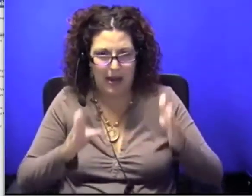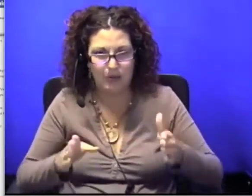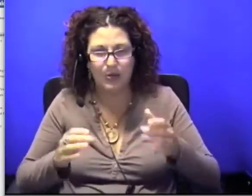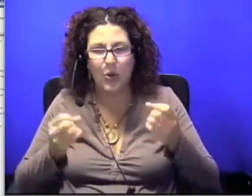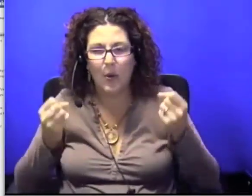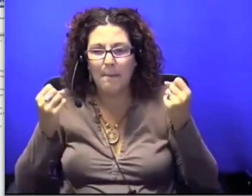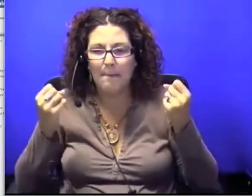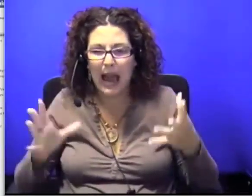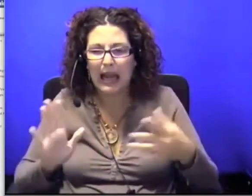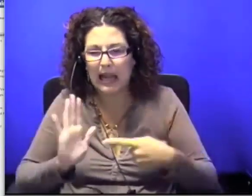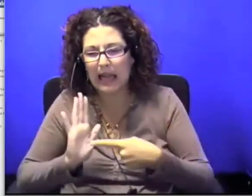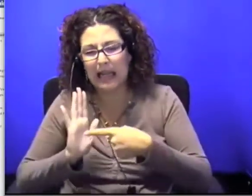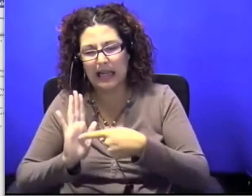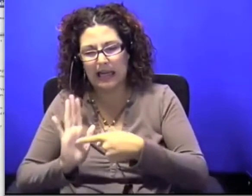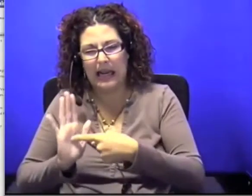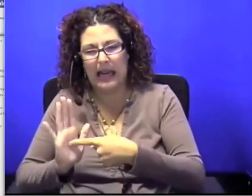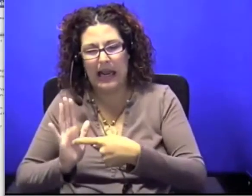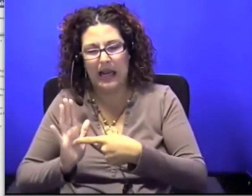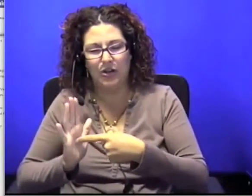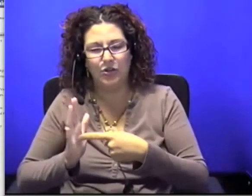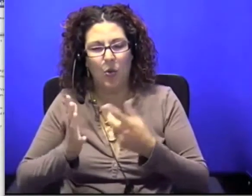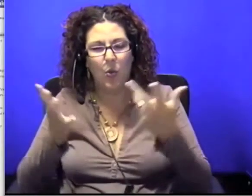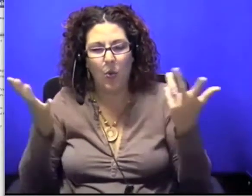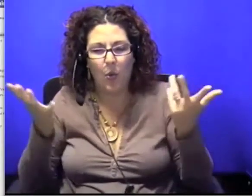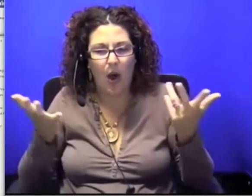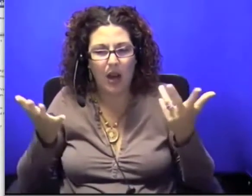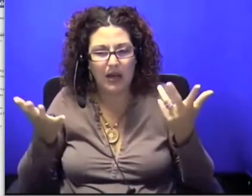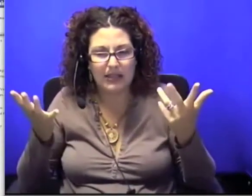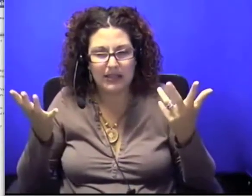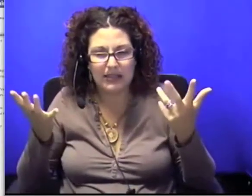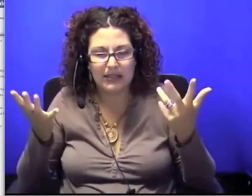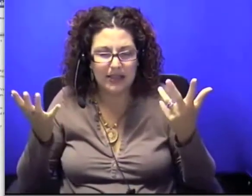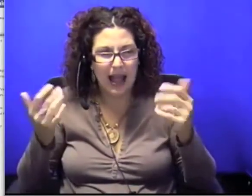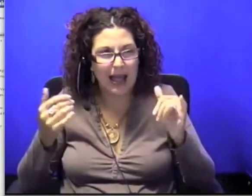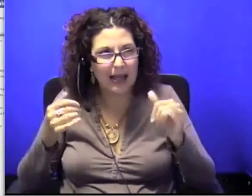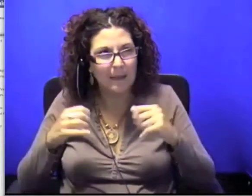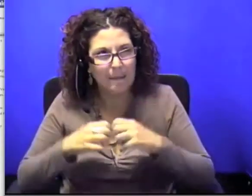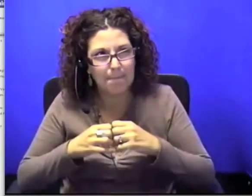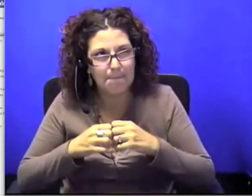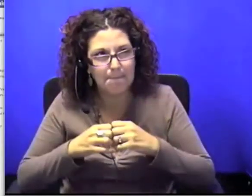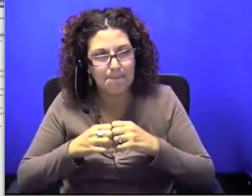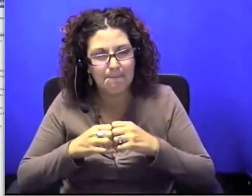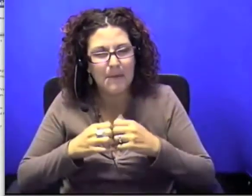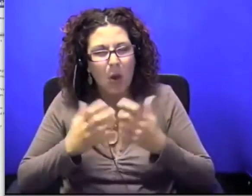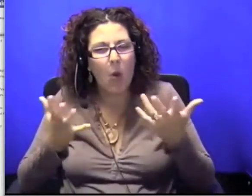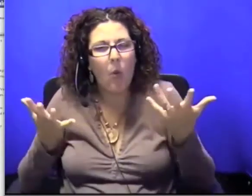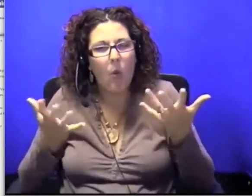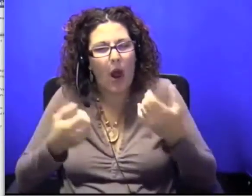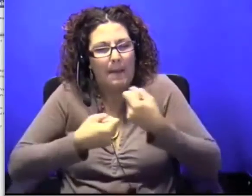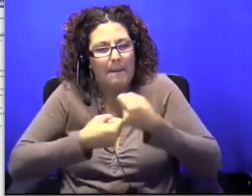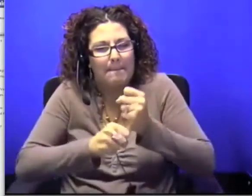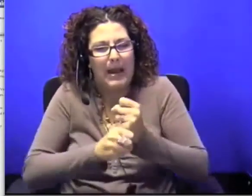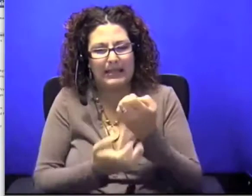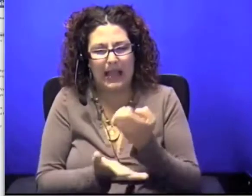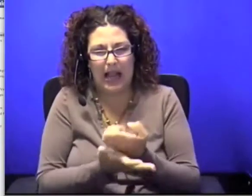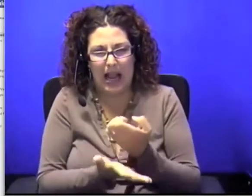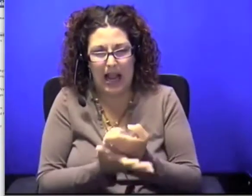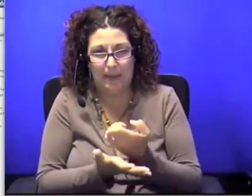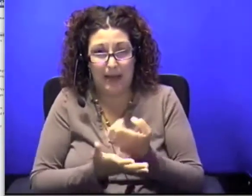of the indicators as to what is what makes up the economy,